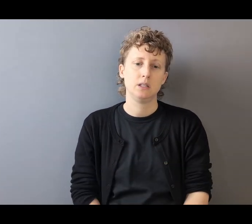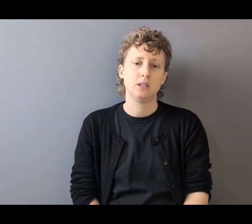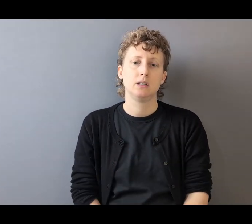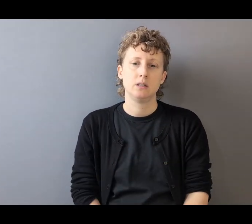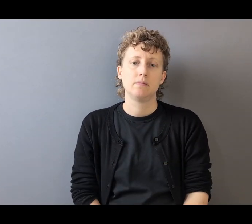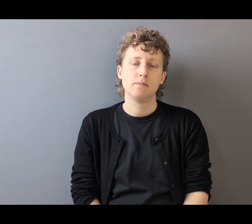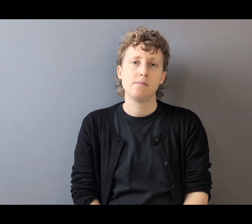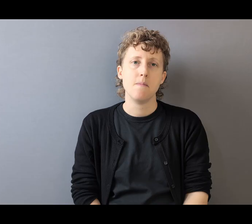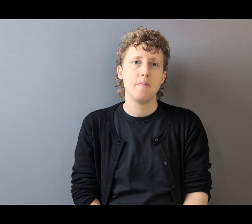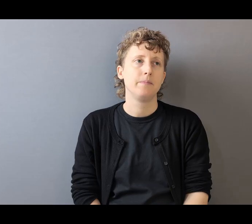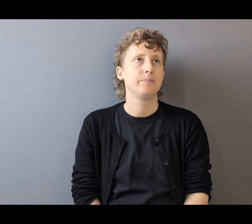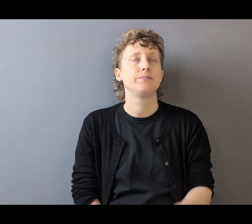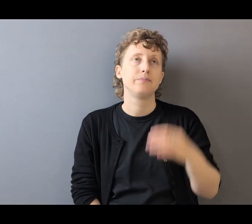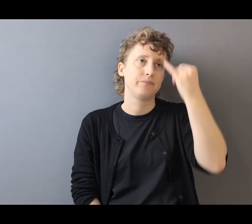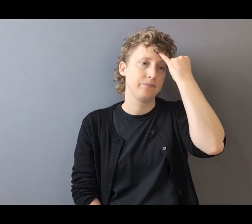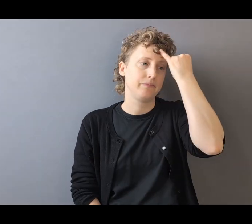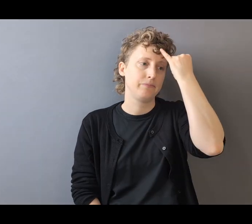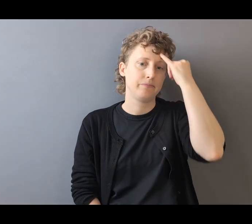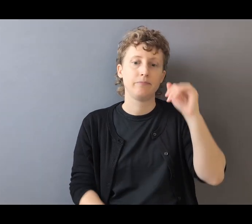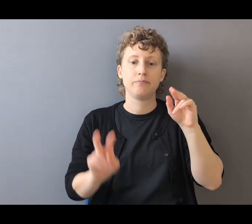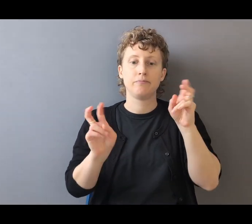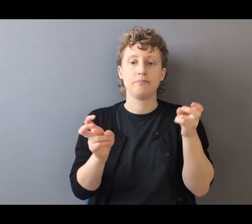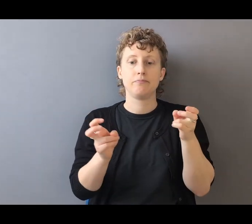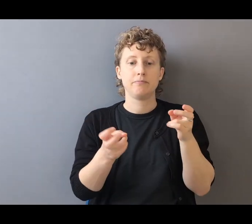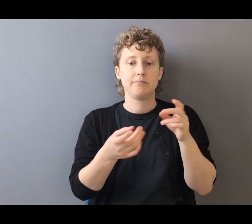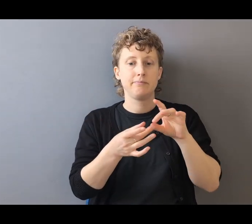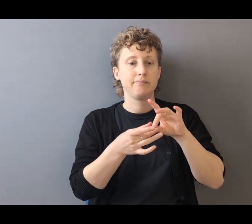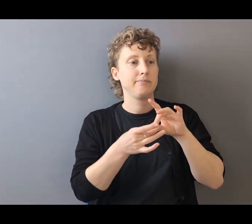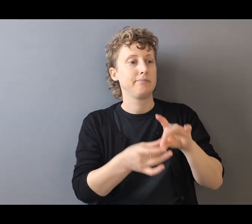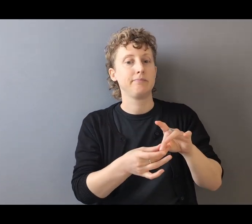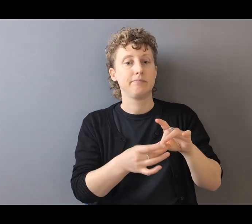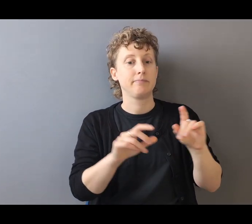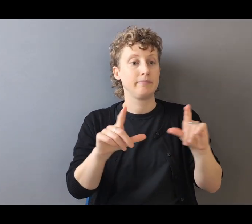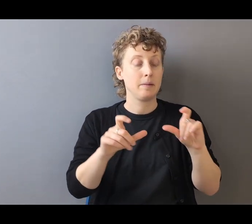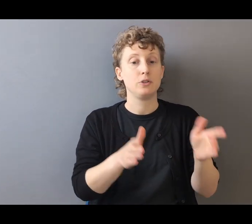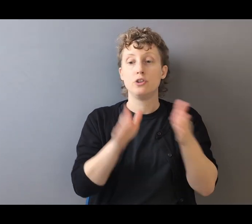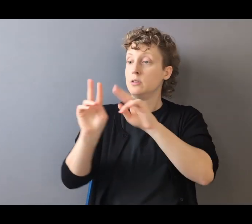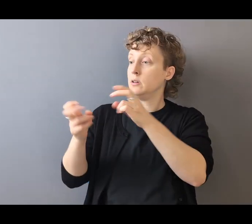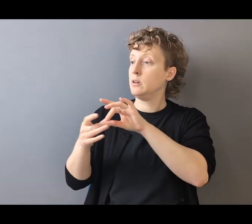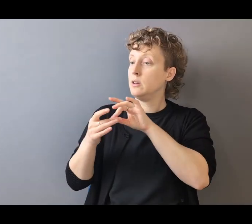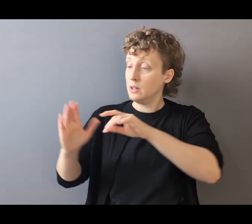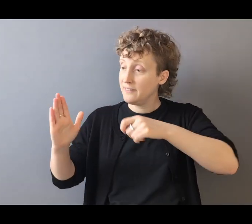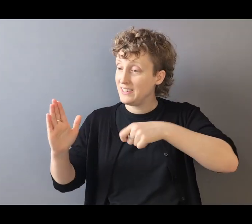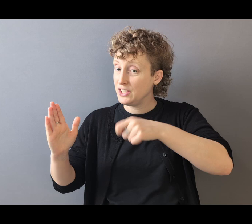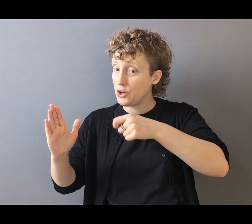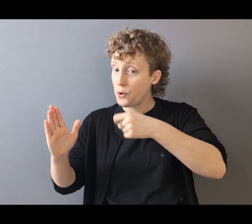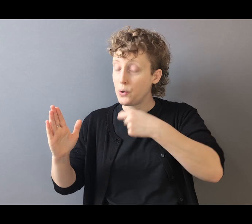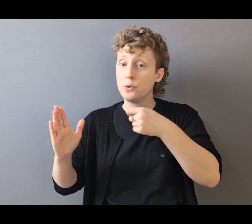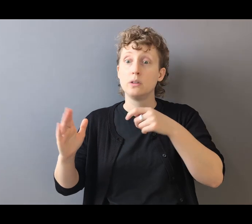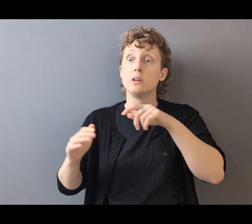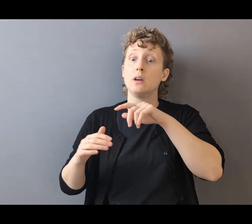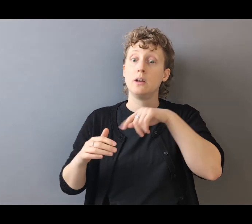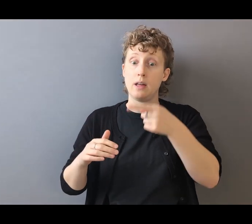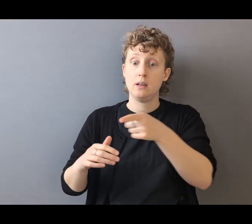Let's say that we have a subject about images, then we have a subject about videos and all that, so that even people